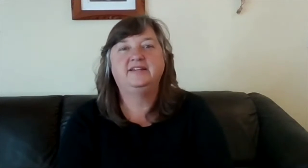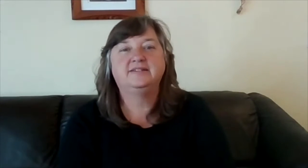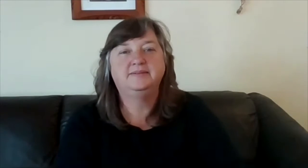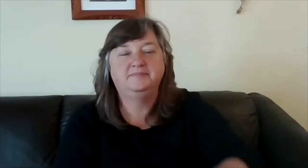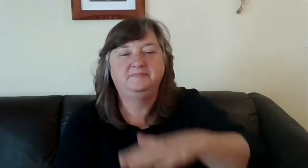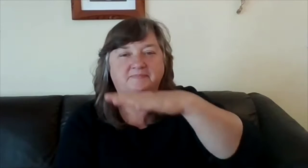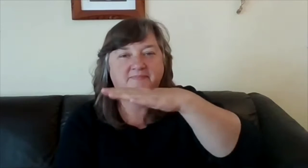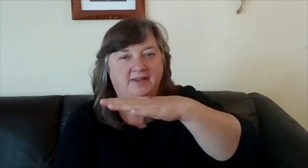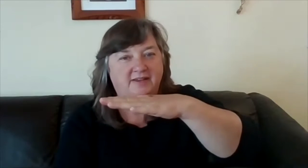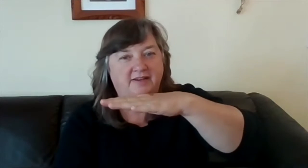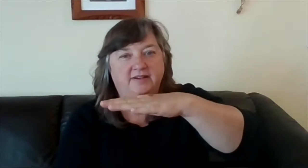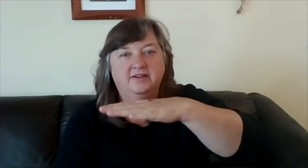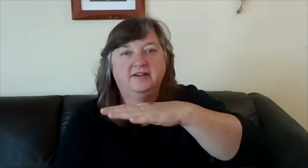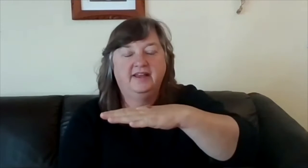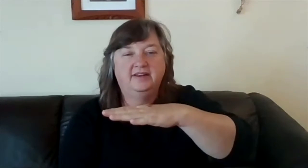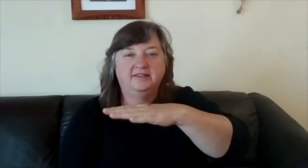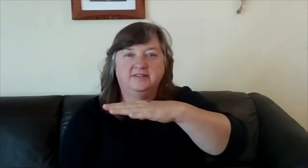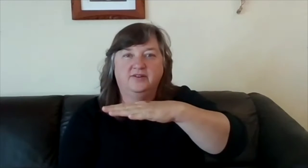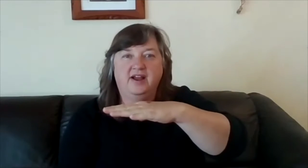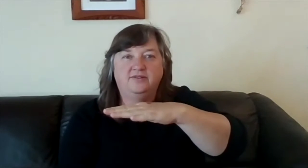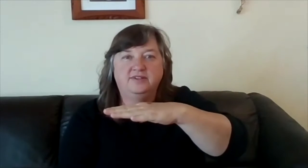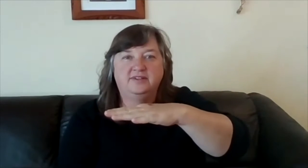Plant. Here again is your ground,